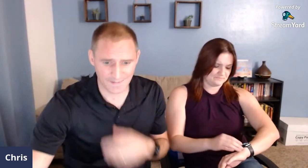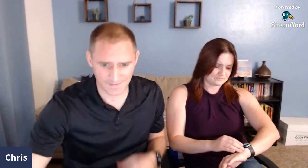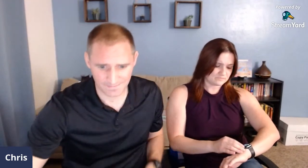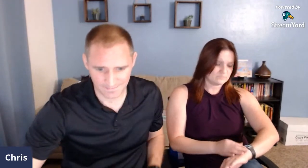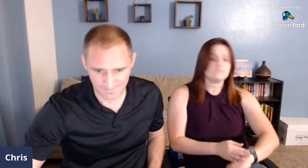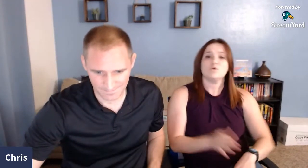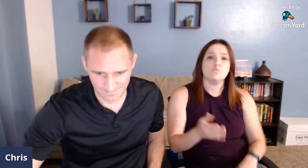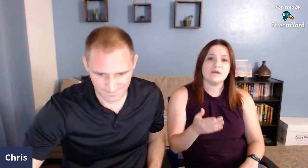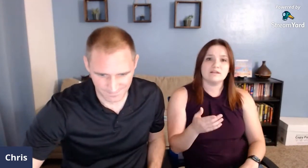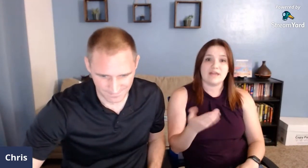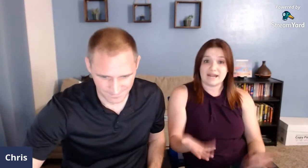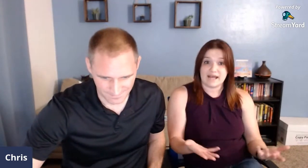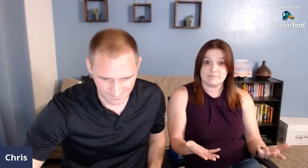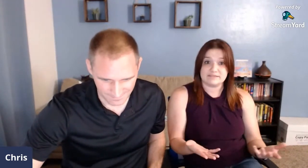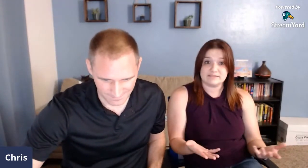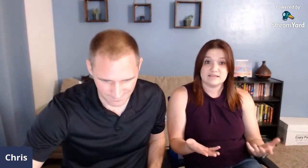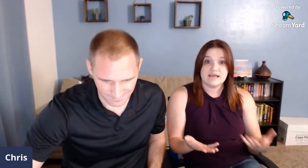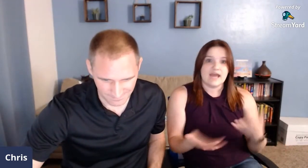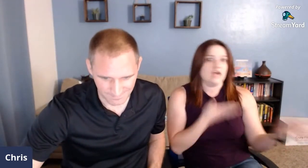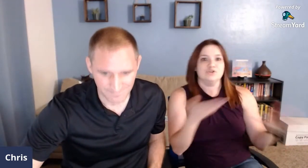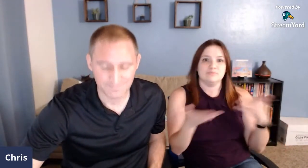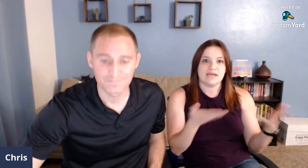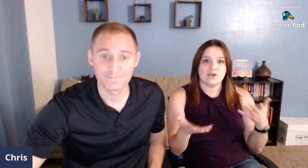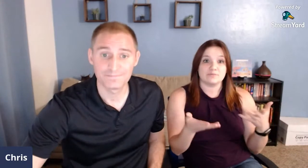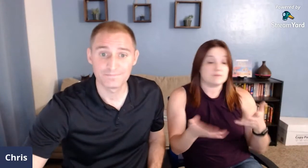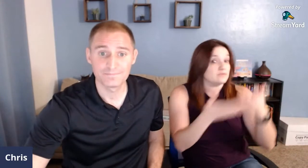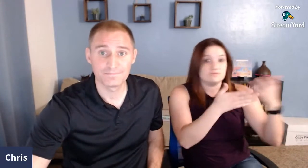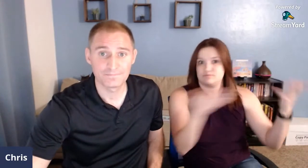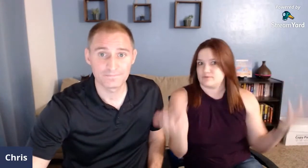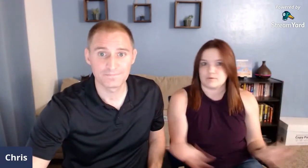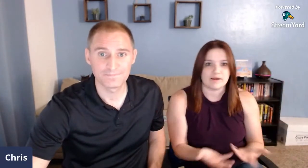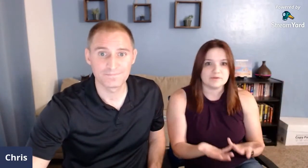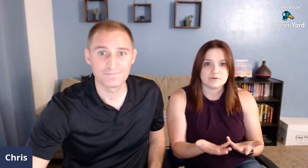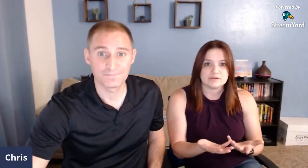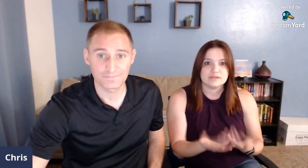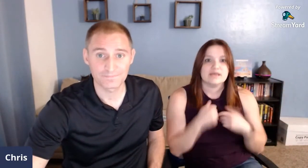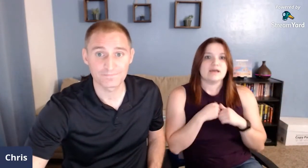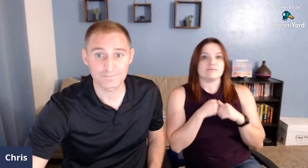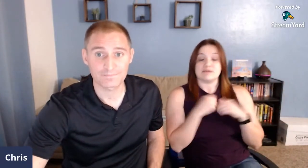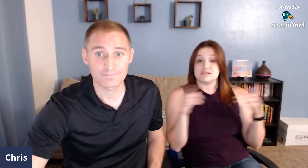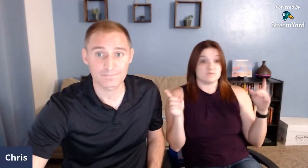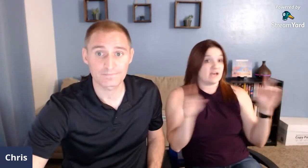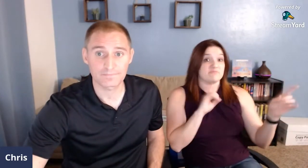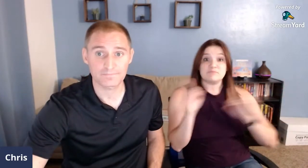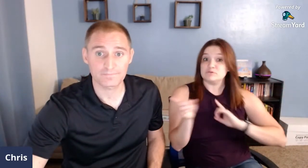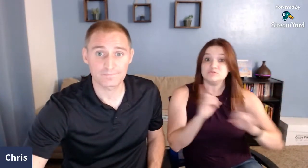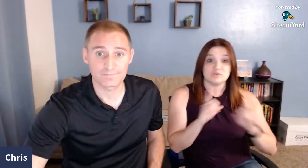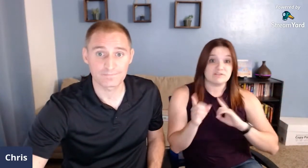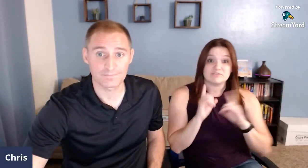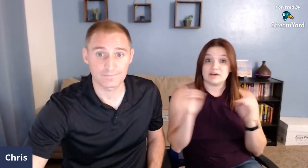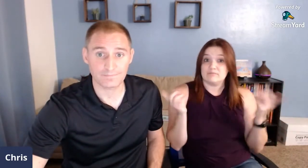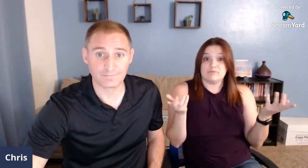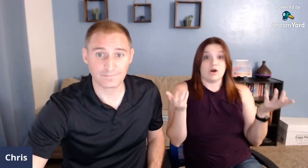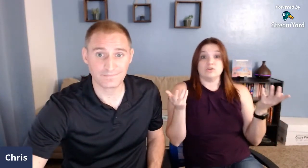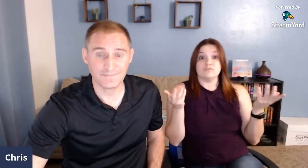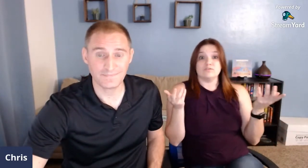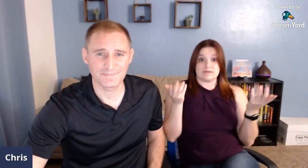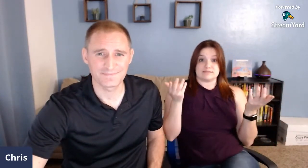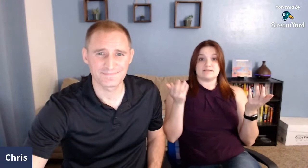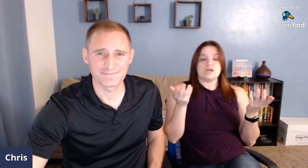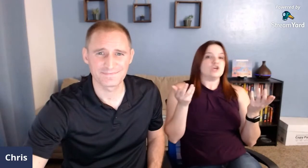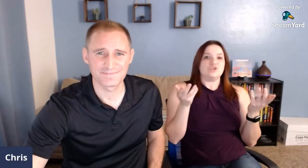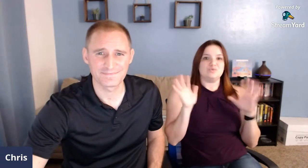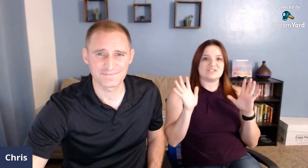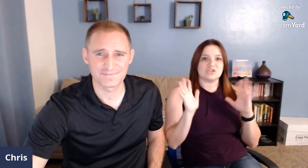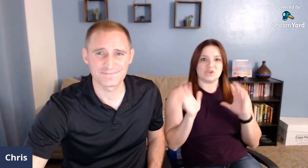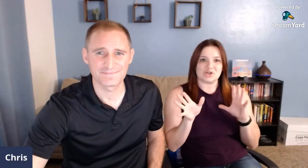because when that happens and you meet other people from around the world, because we have people who join from all over the